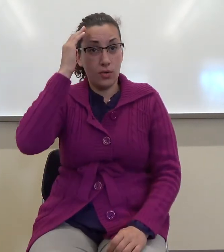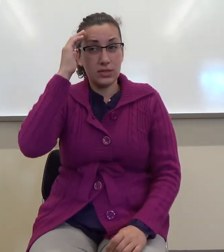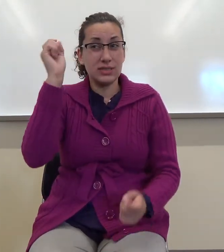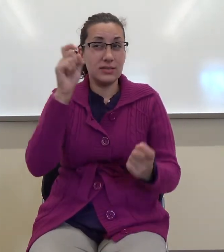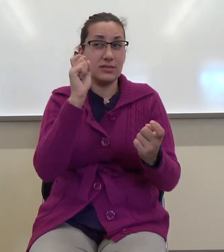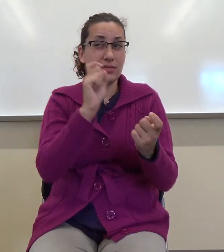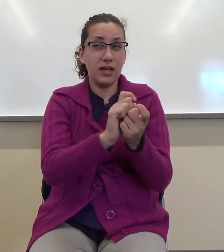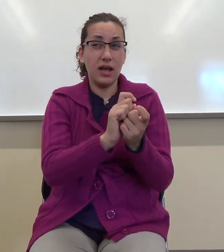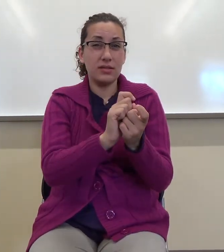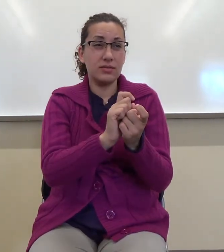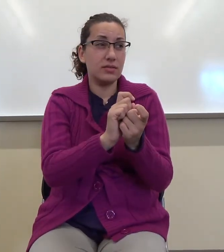causes insomnia.